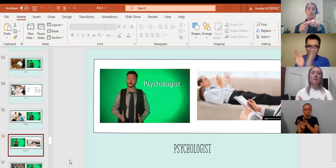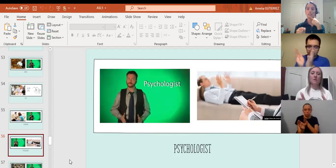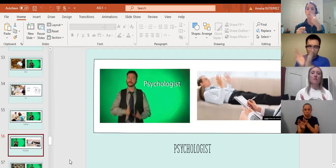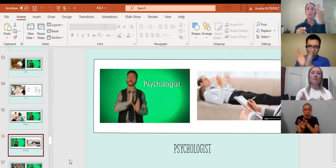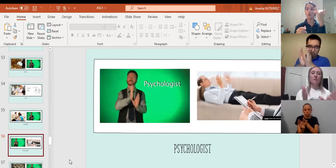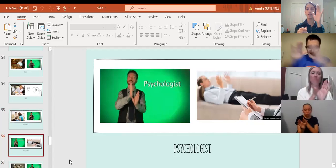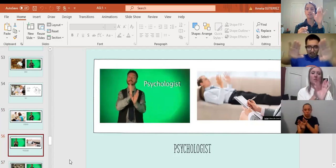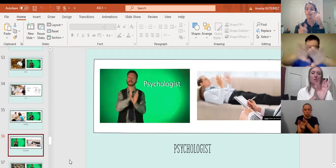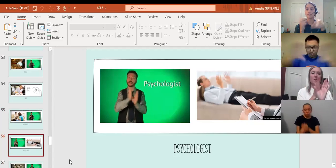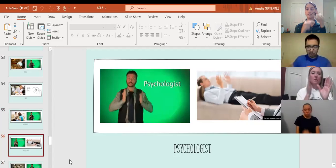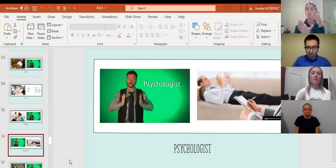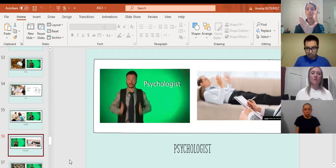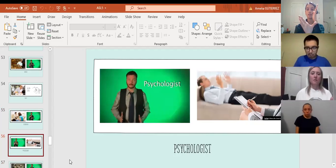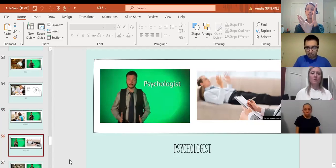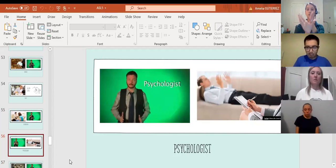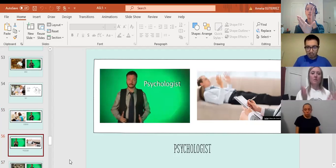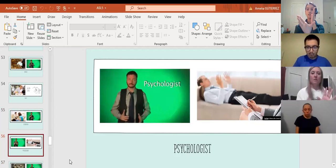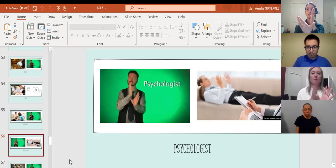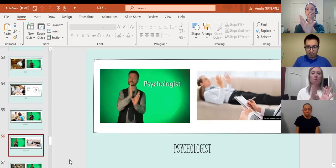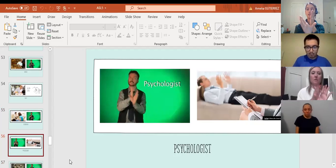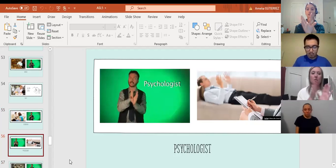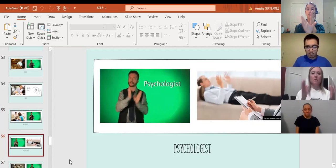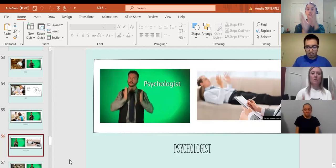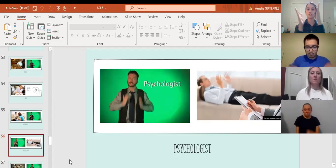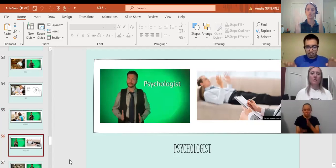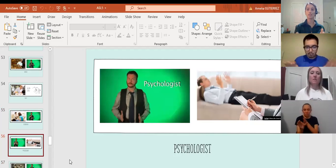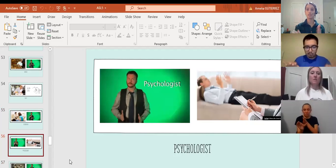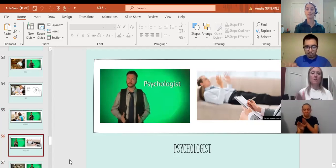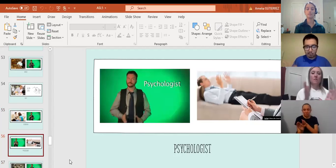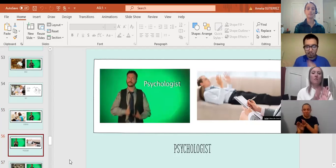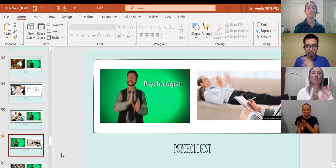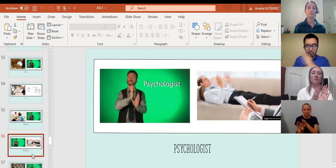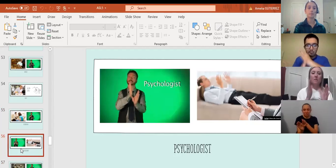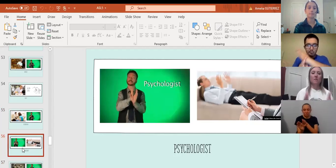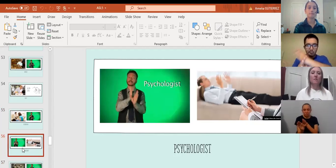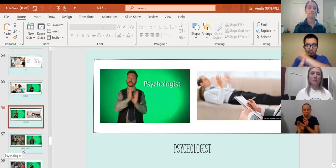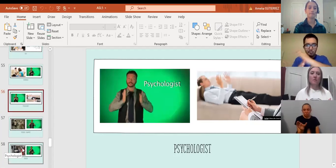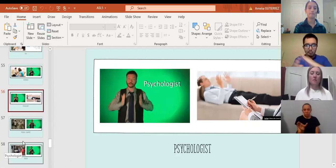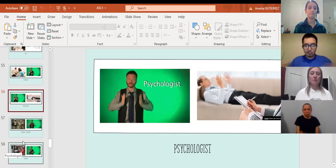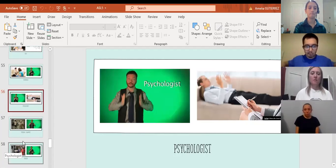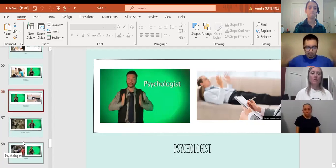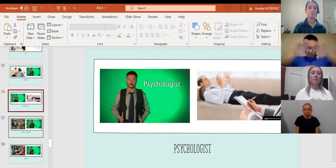And I couldn't tell you why that's the sign, but that's what it is. Psychologist.